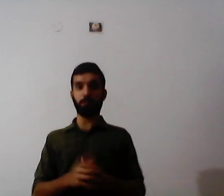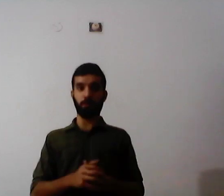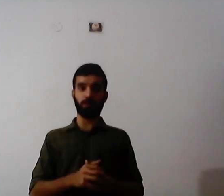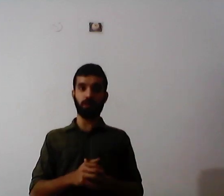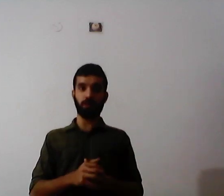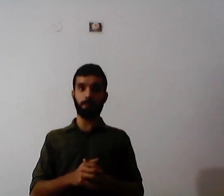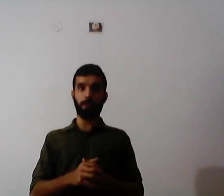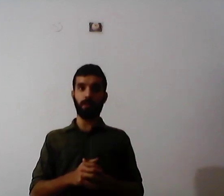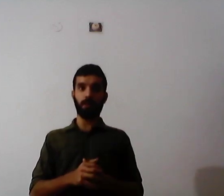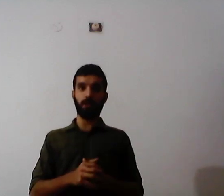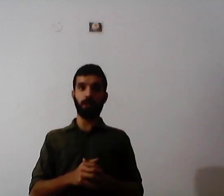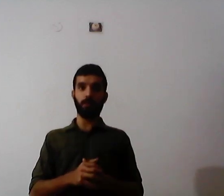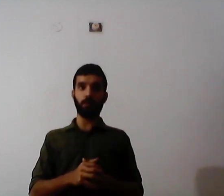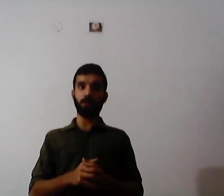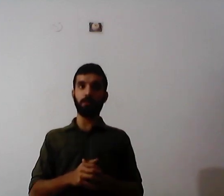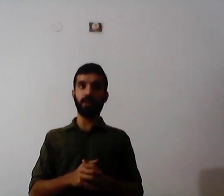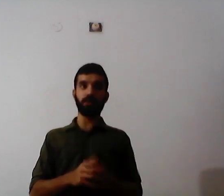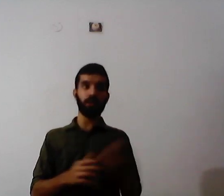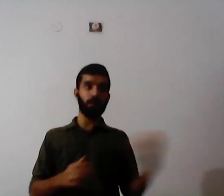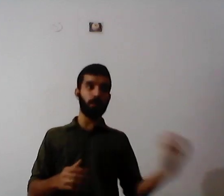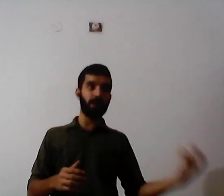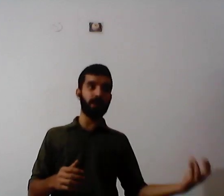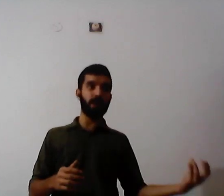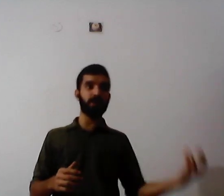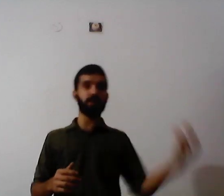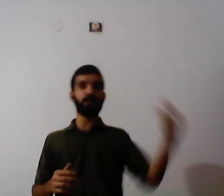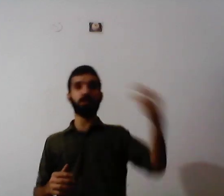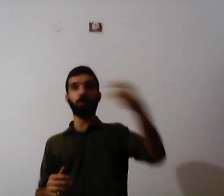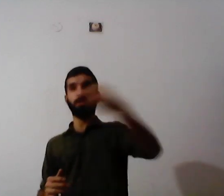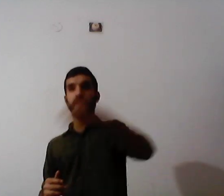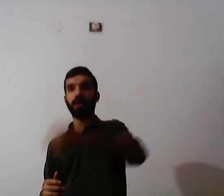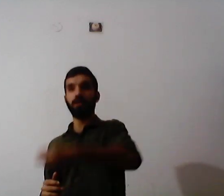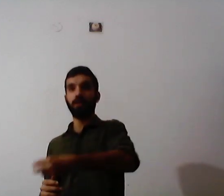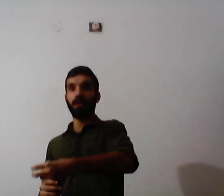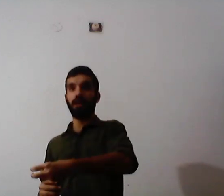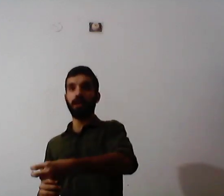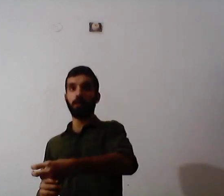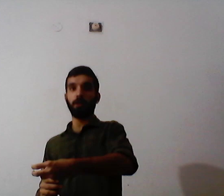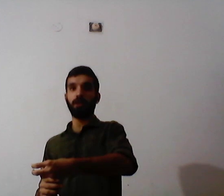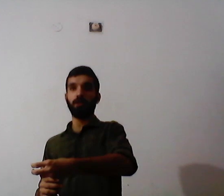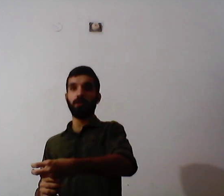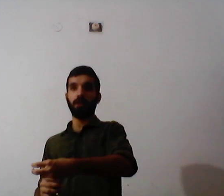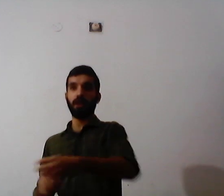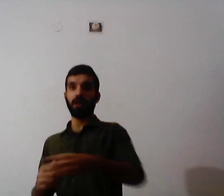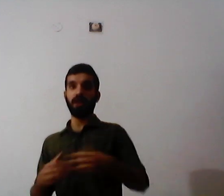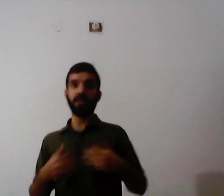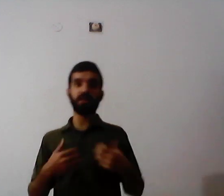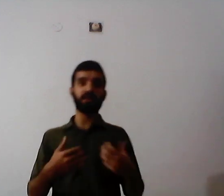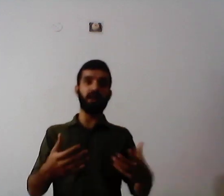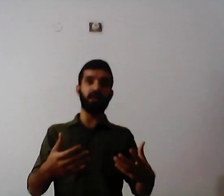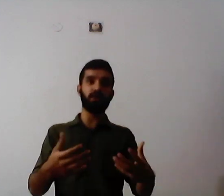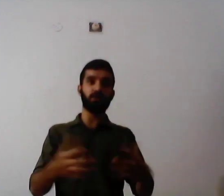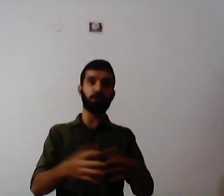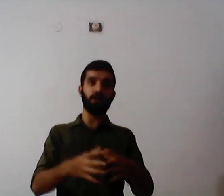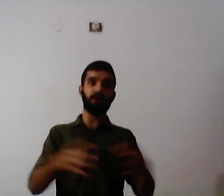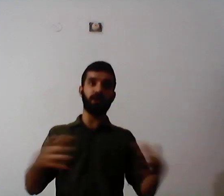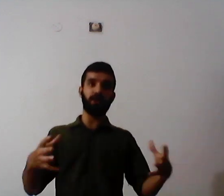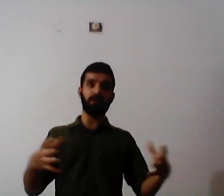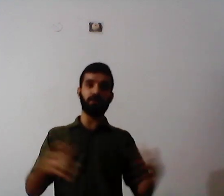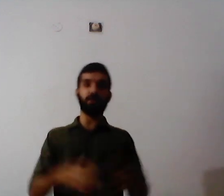process. Which means when a gas is dissolving in liquid, it releases heat. So heat increases, right?